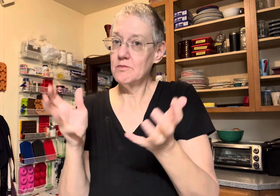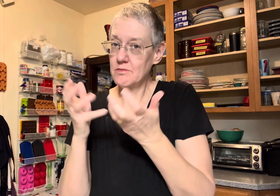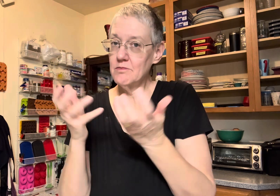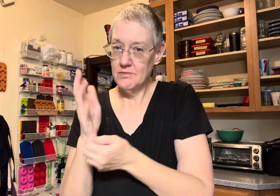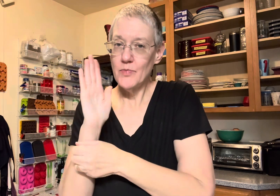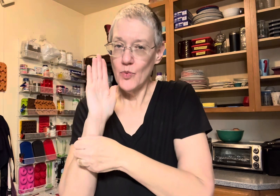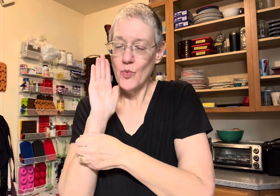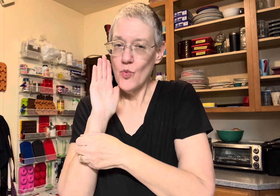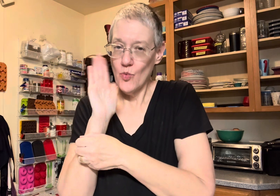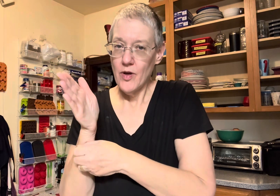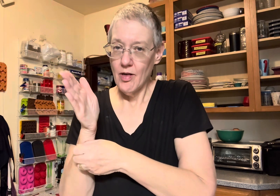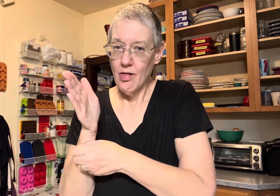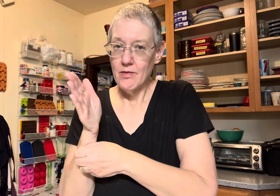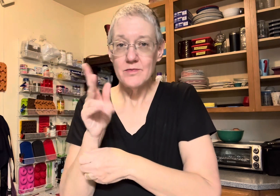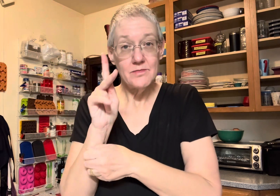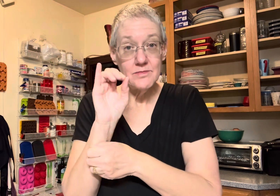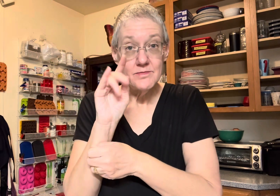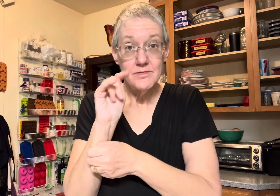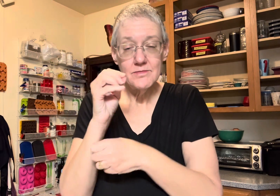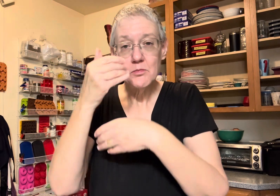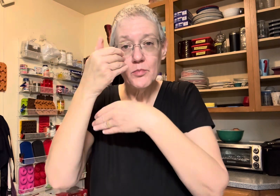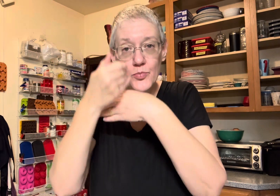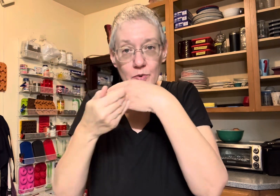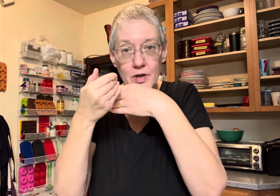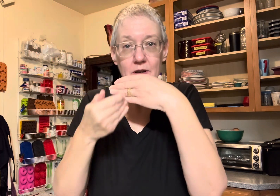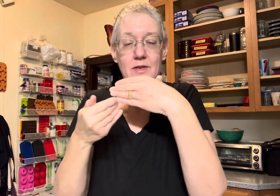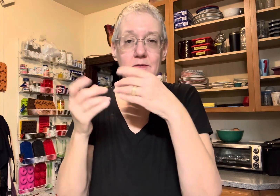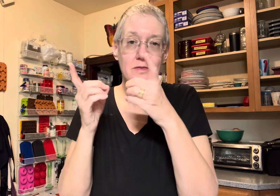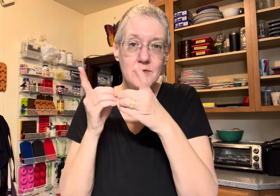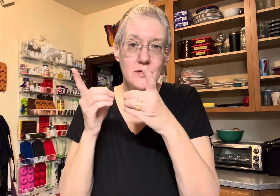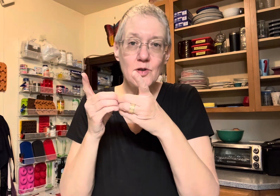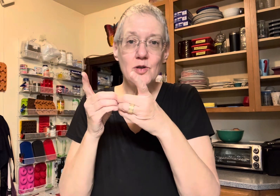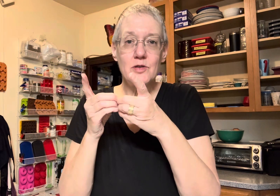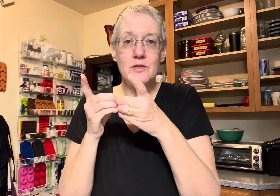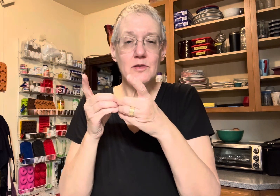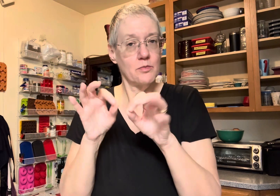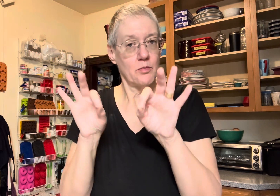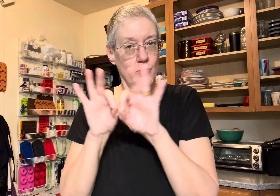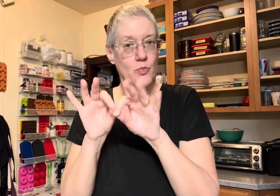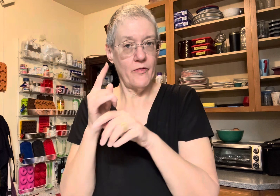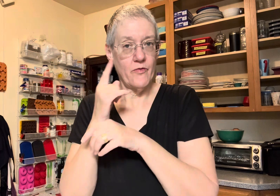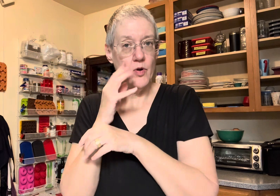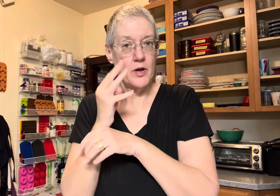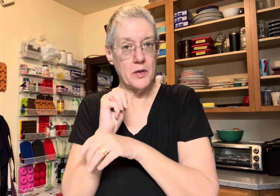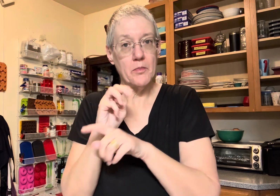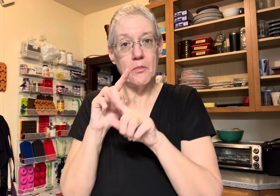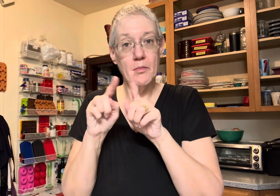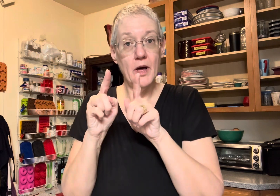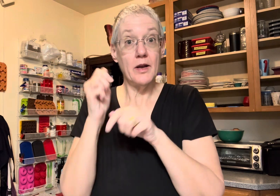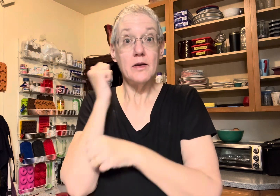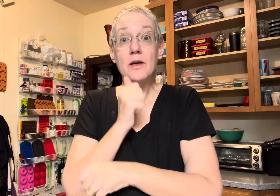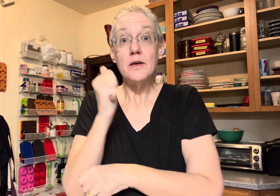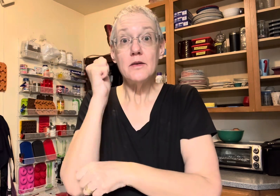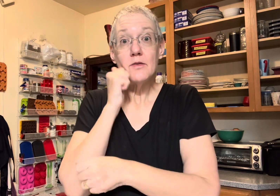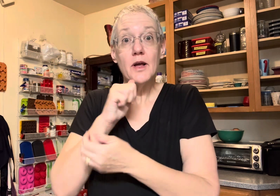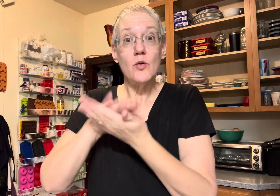he'll eat a fresh raw salad every day. Things like keto breads and dessert, those are important for Dale. But if